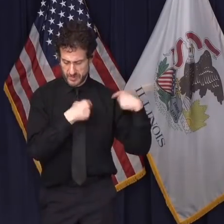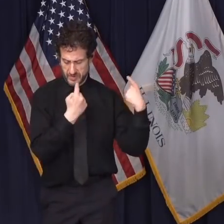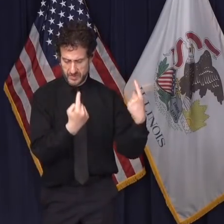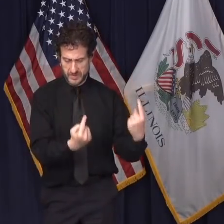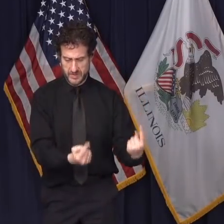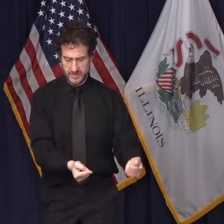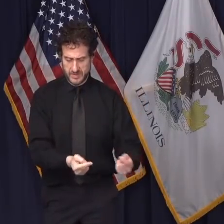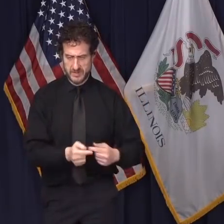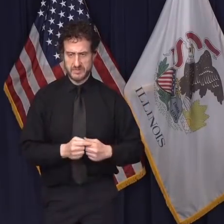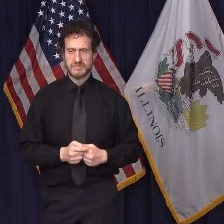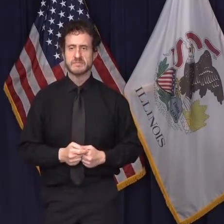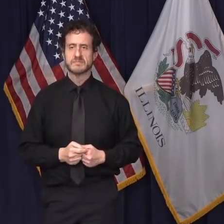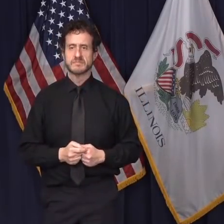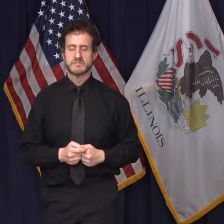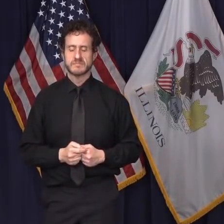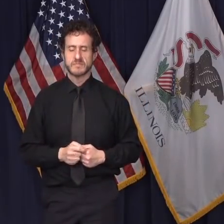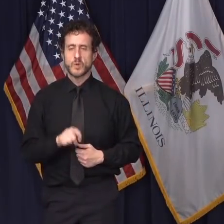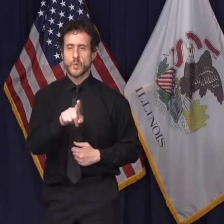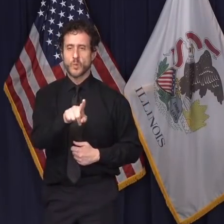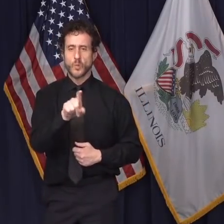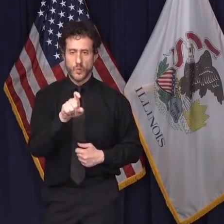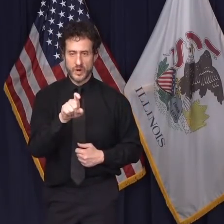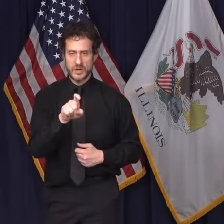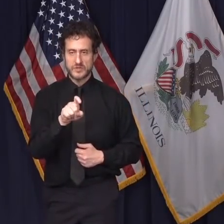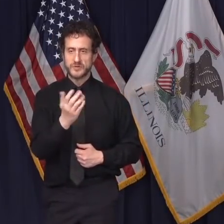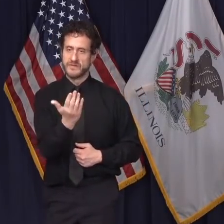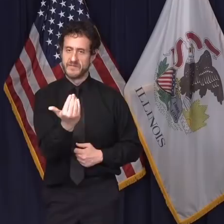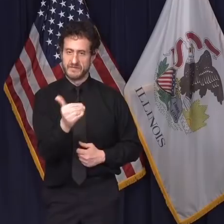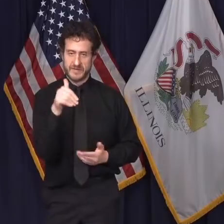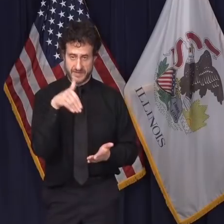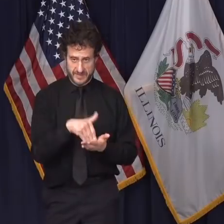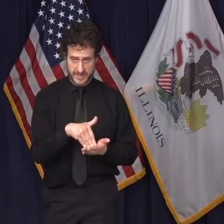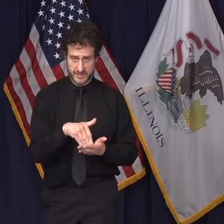total confirmed cases to